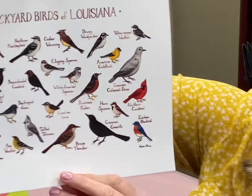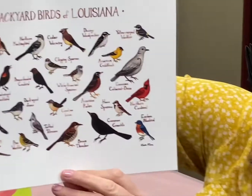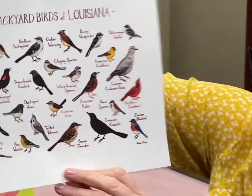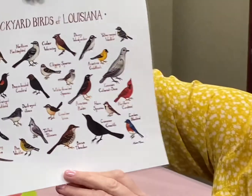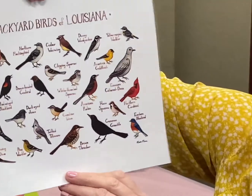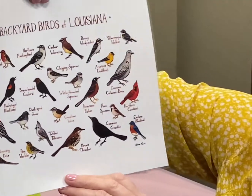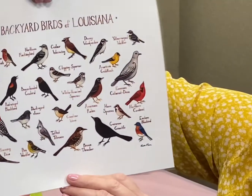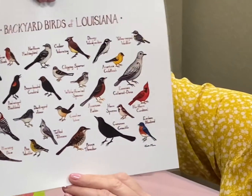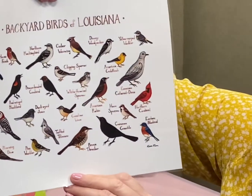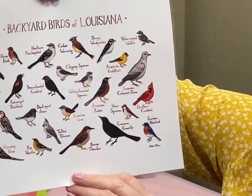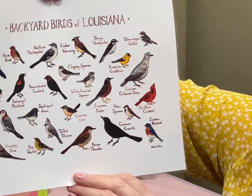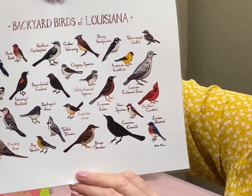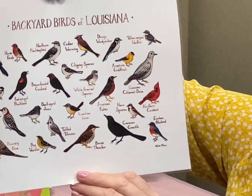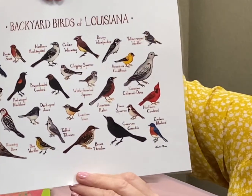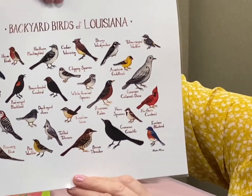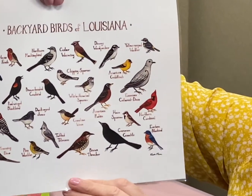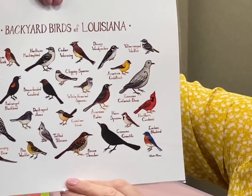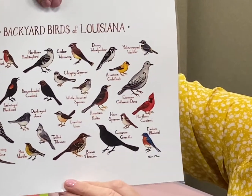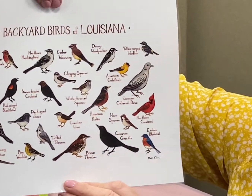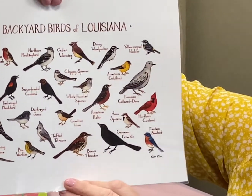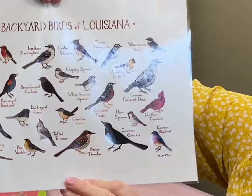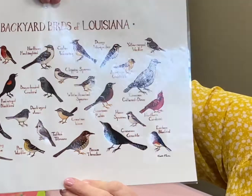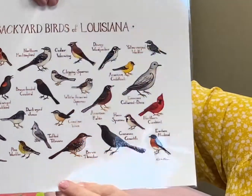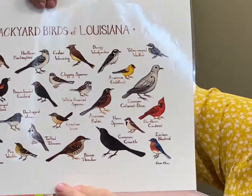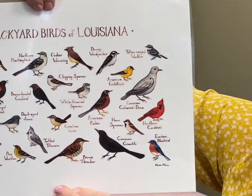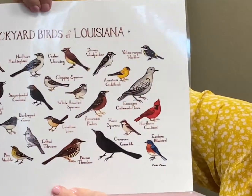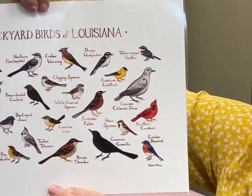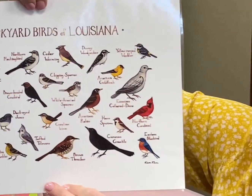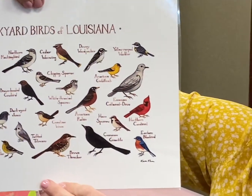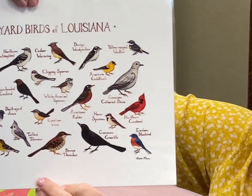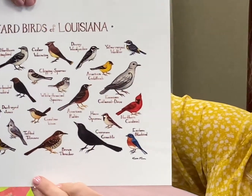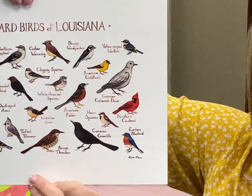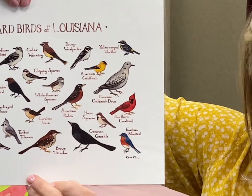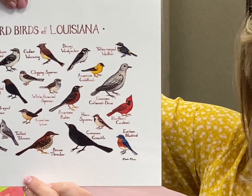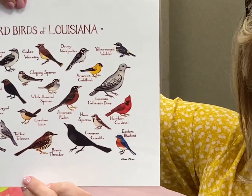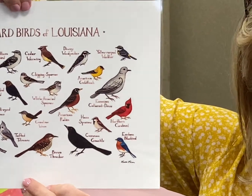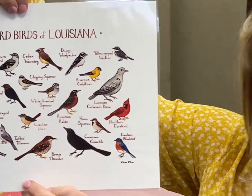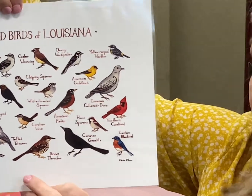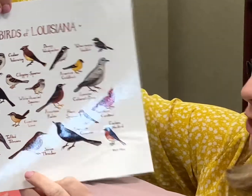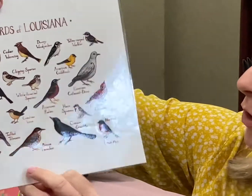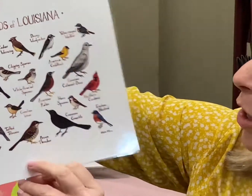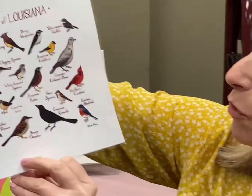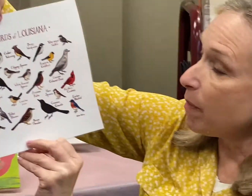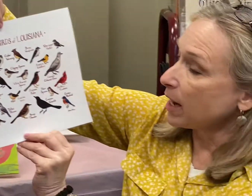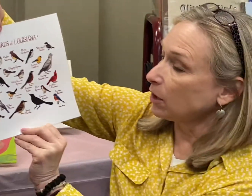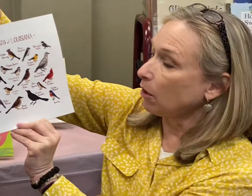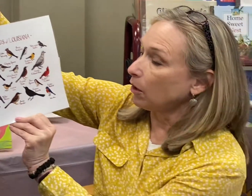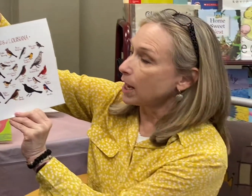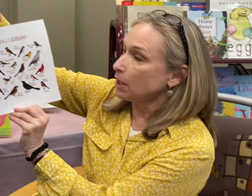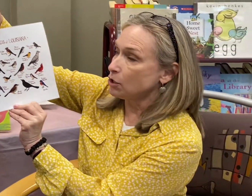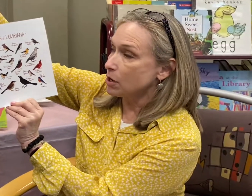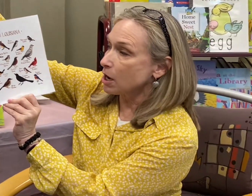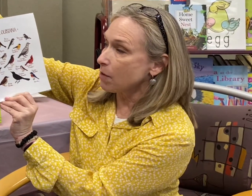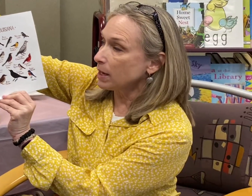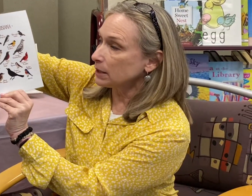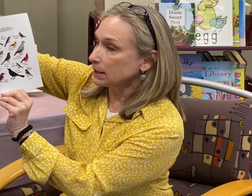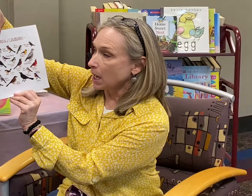kinds of birds on it. And there's all kinds of birds, I bet, right out your window in your own backyard. And you can go